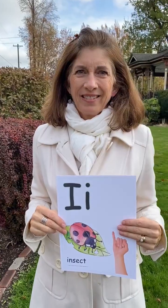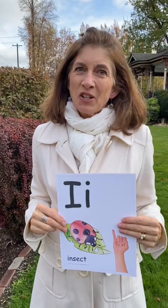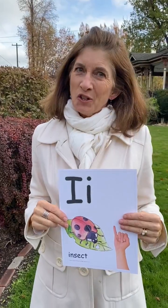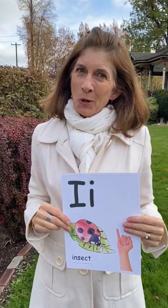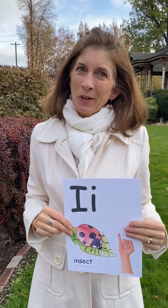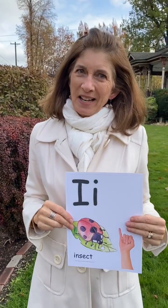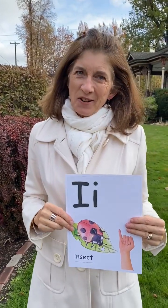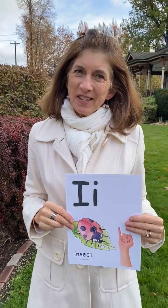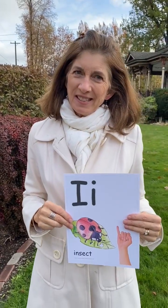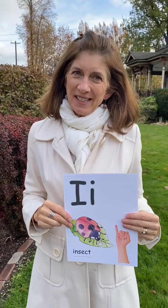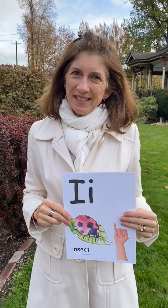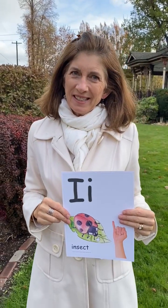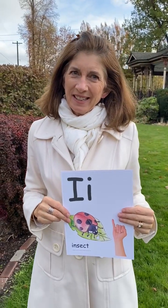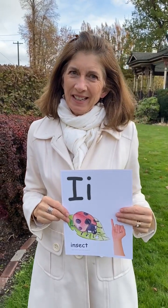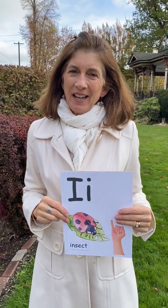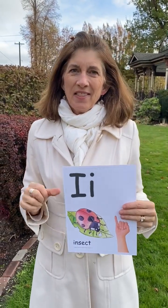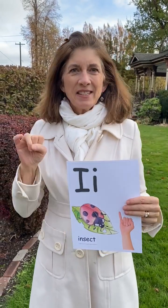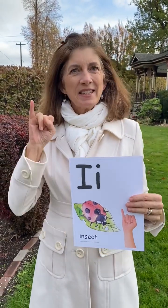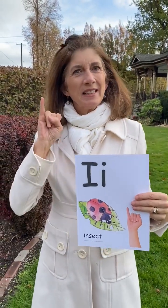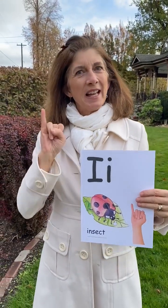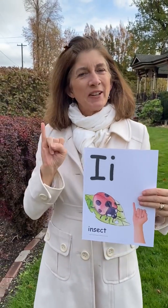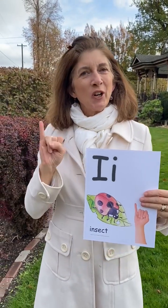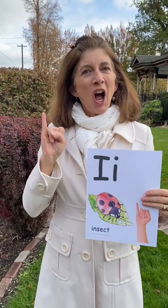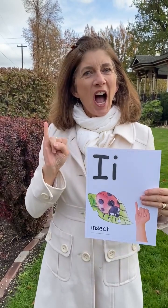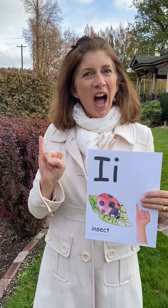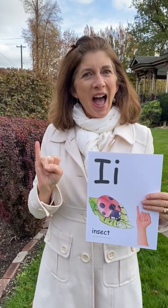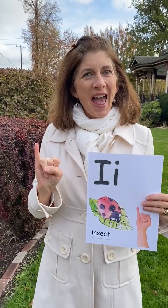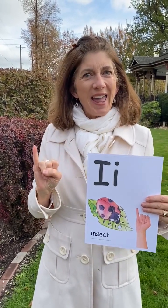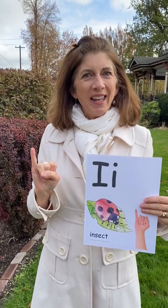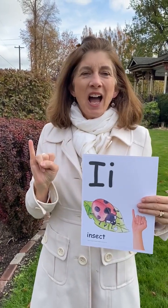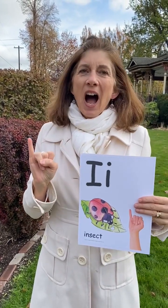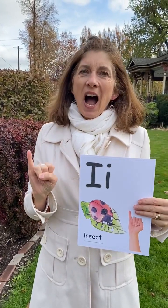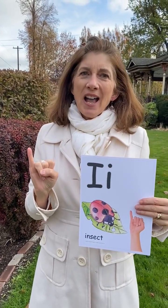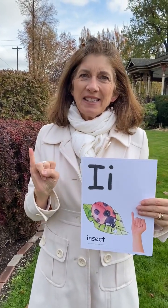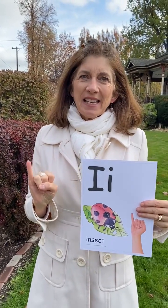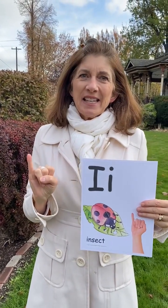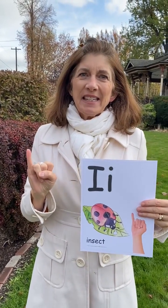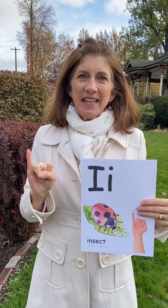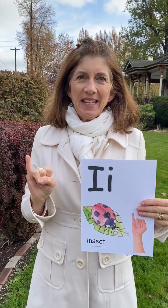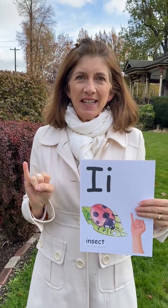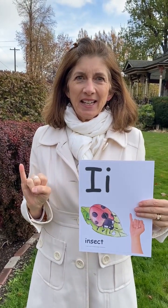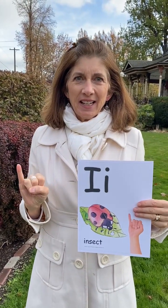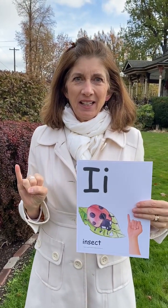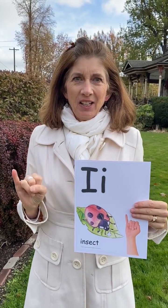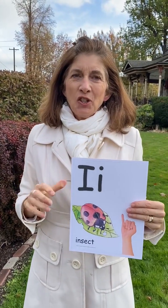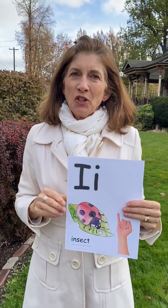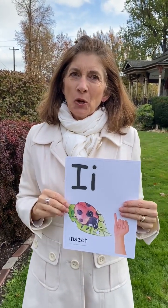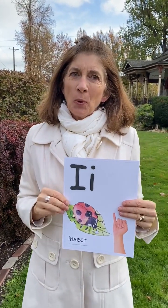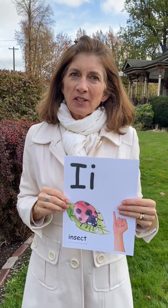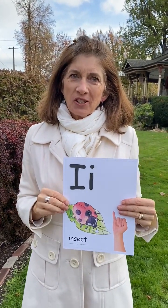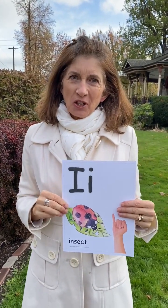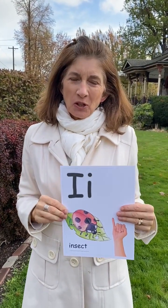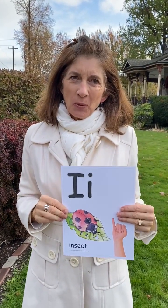Do you know what letter this is? This is the letter I. I says I. Do you know what starts with the